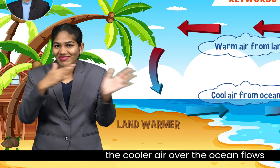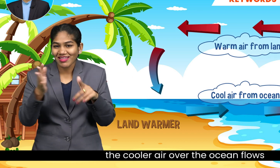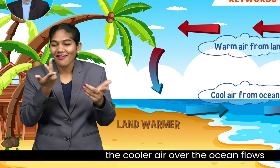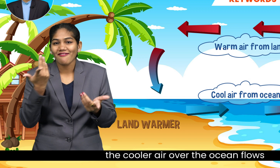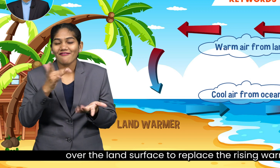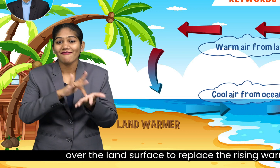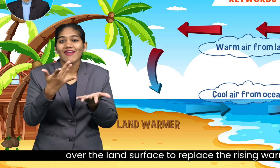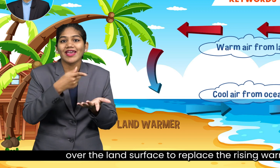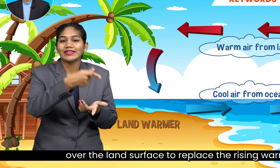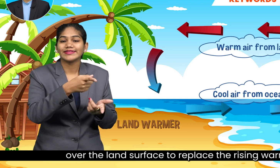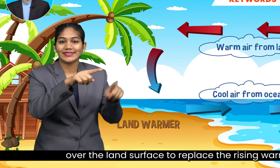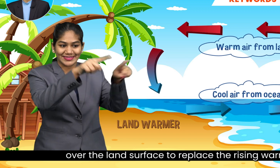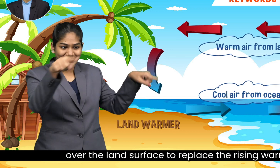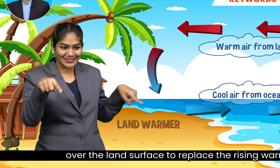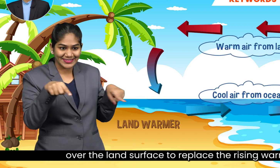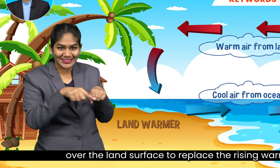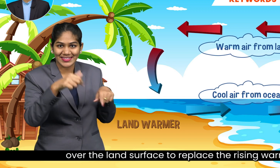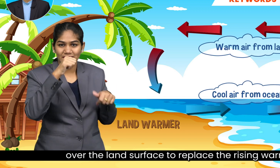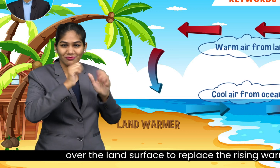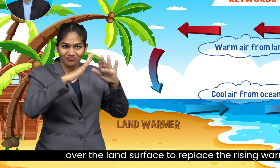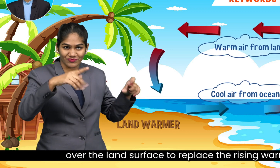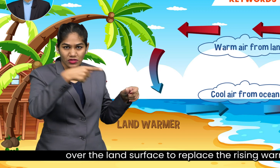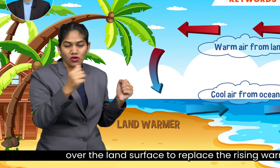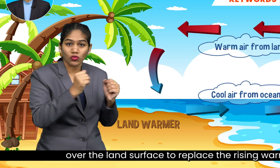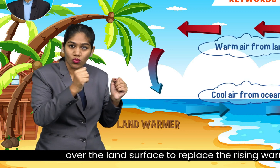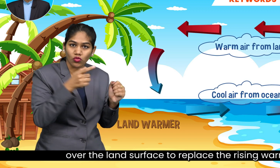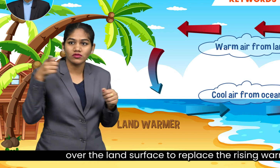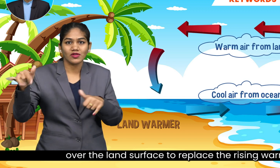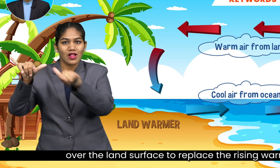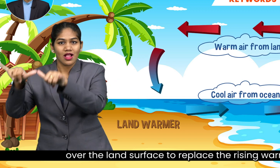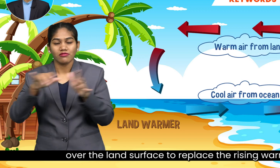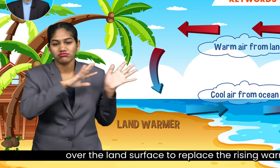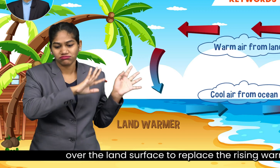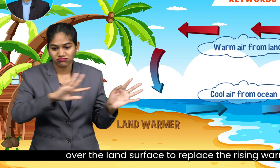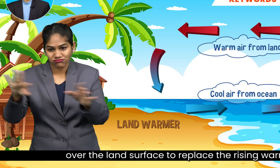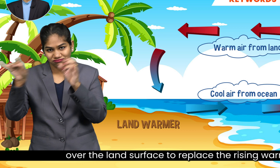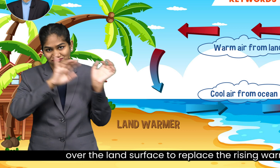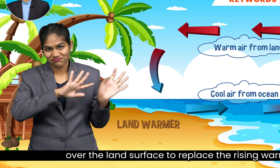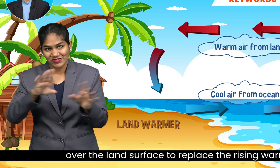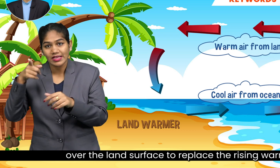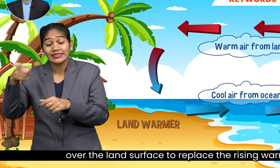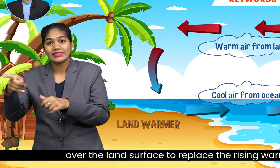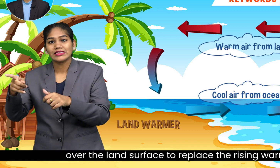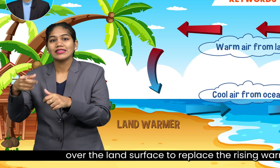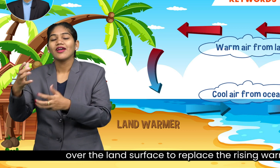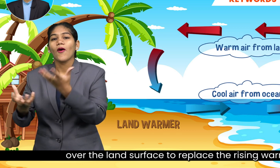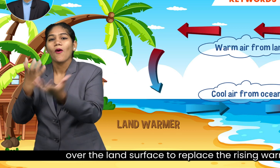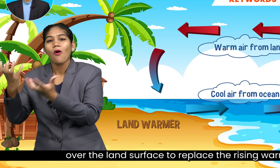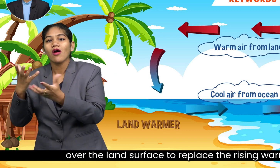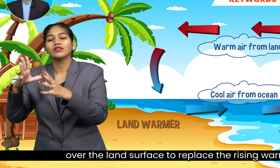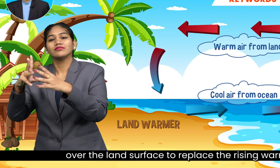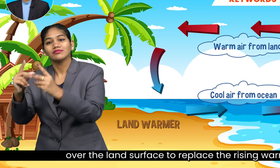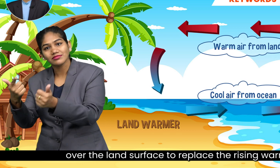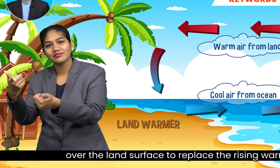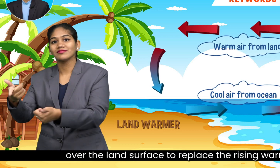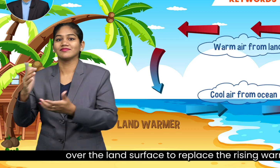flows over the land surface to replace the rising warm air.